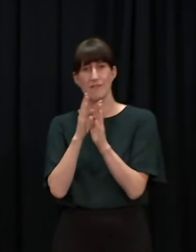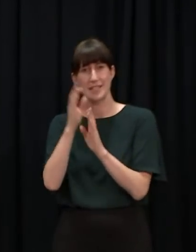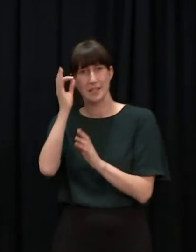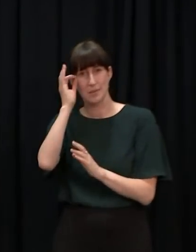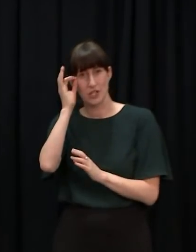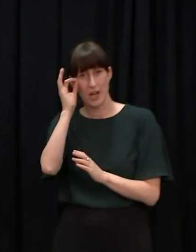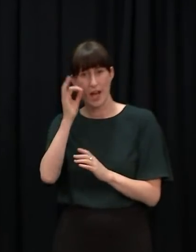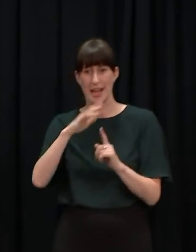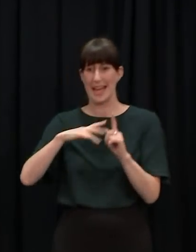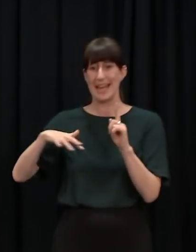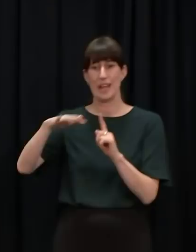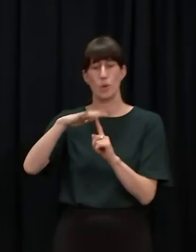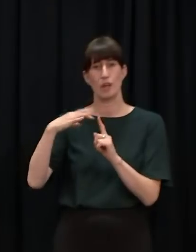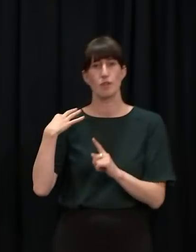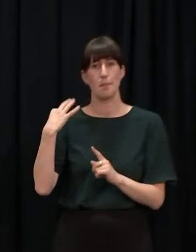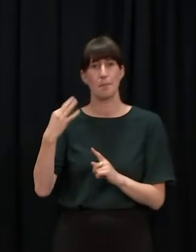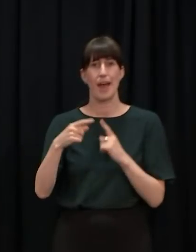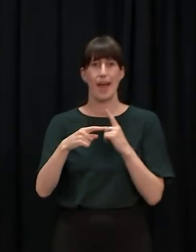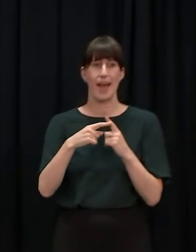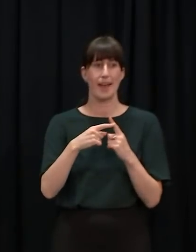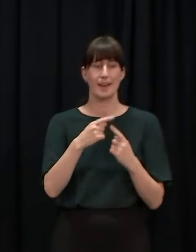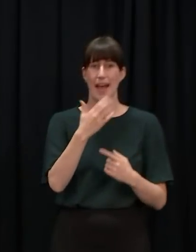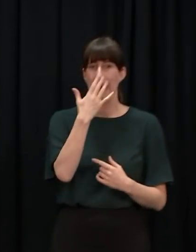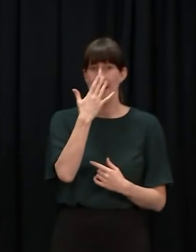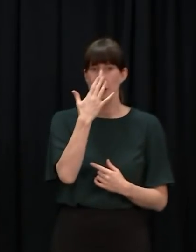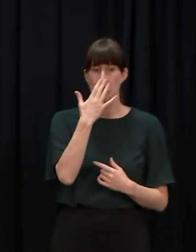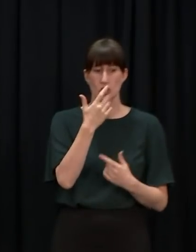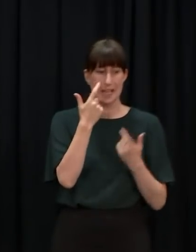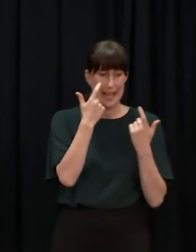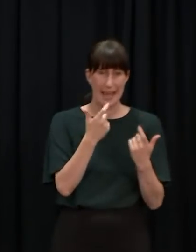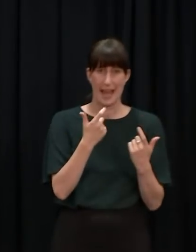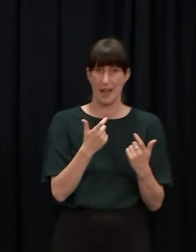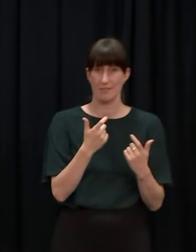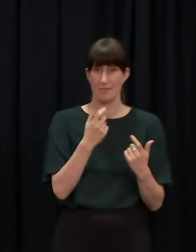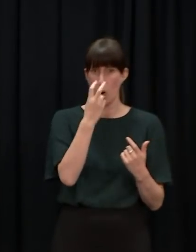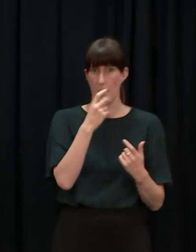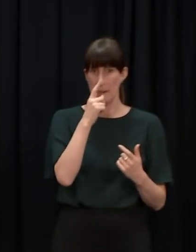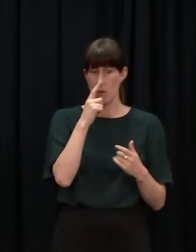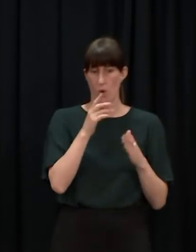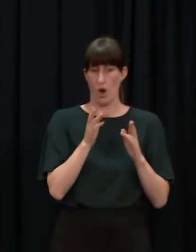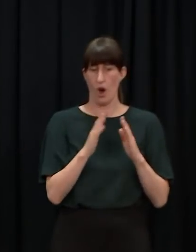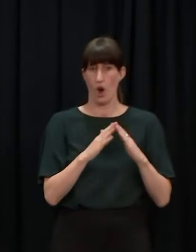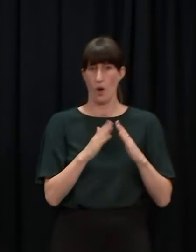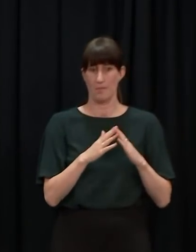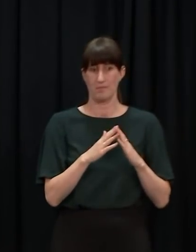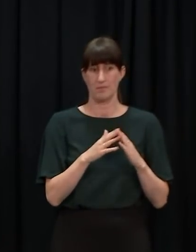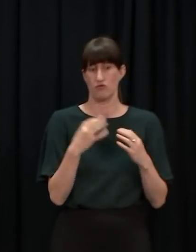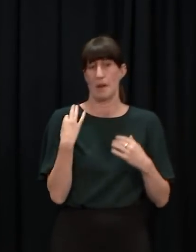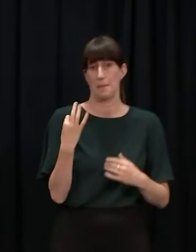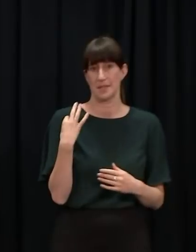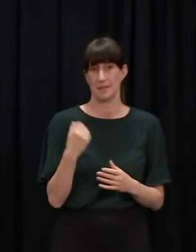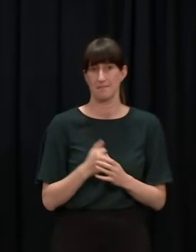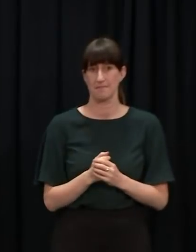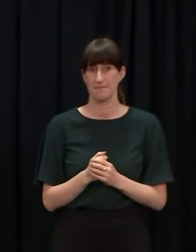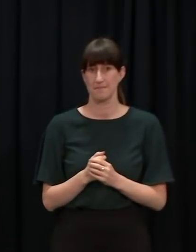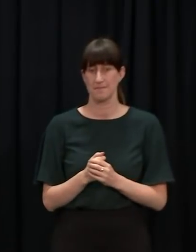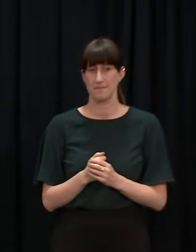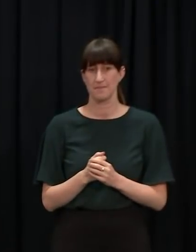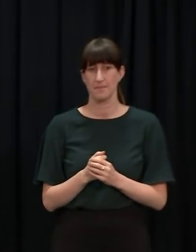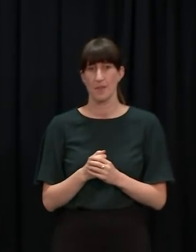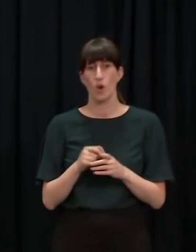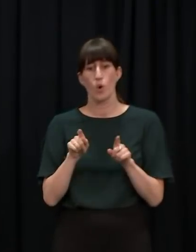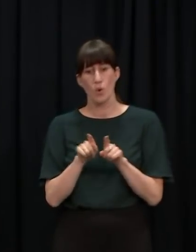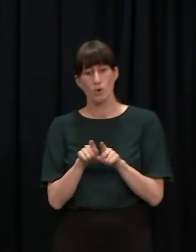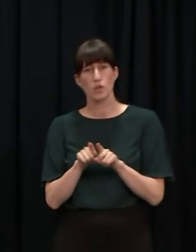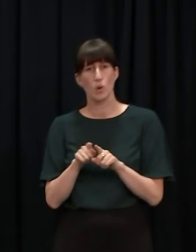iwi representatives and aged care employers. That proposal is in line with the current requirements we have in place around our MIQ and our